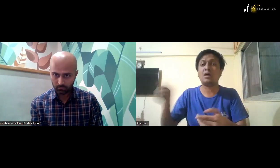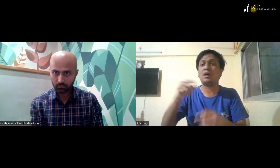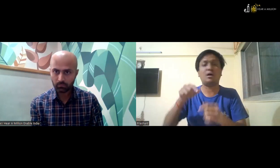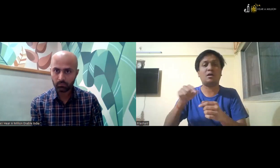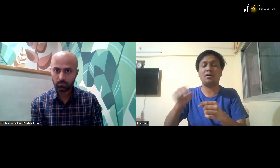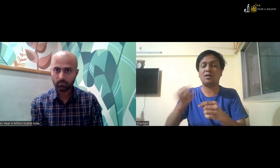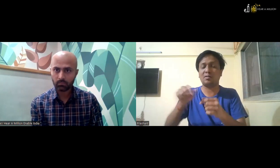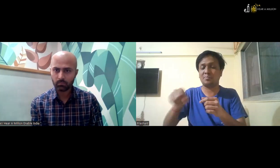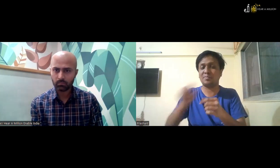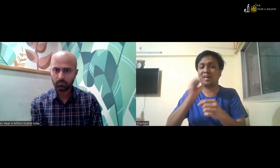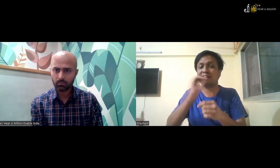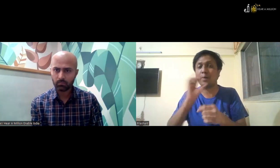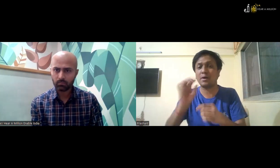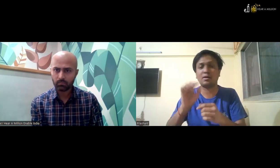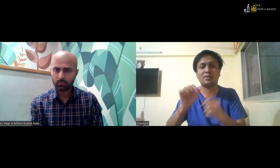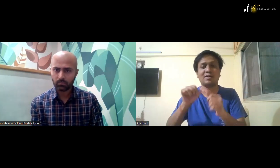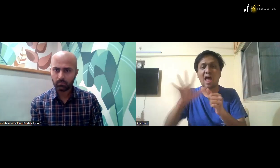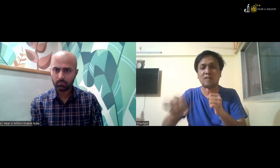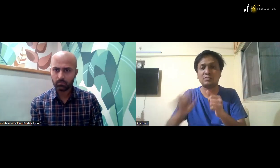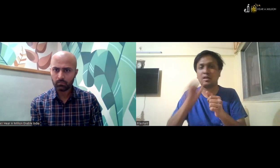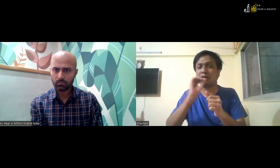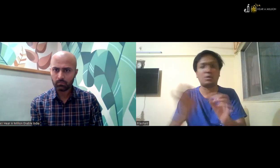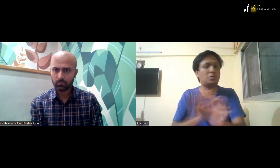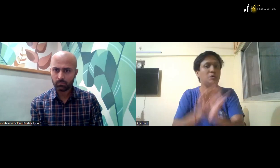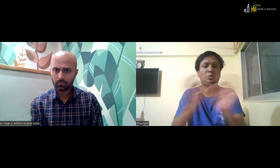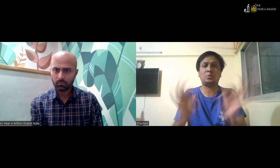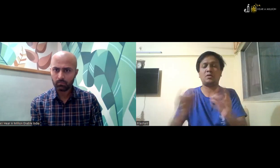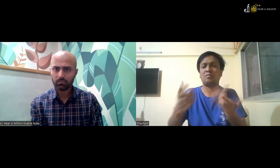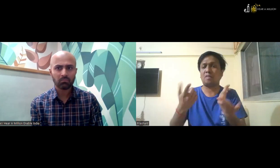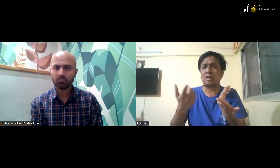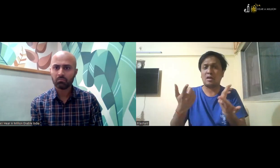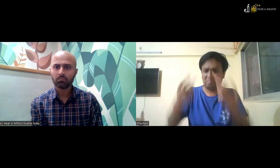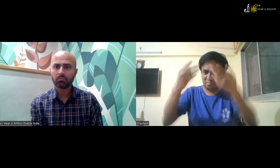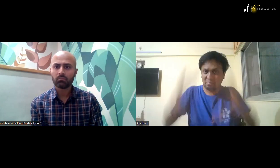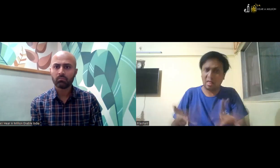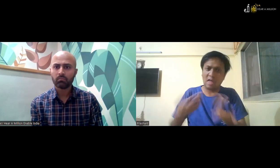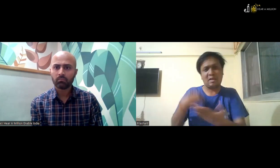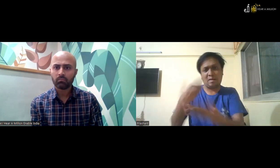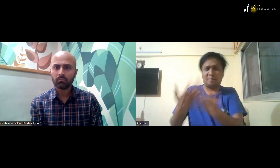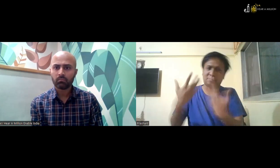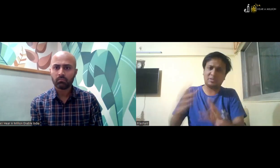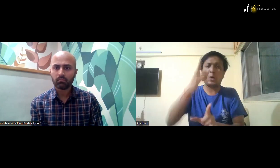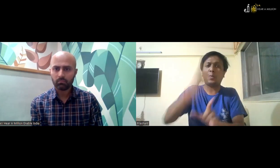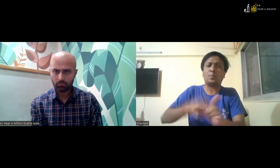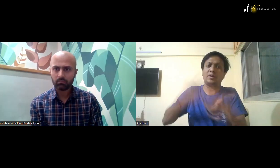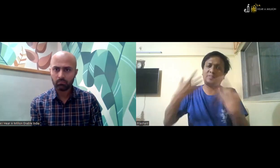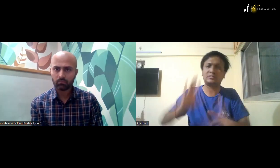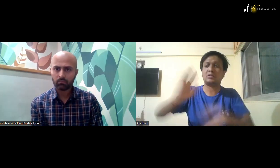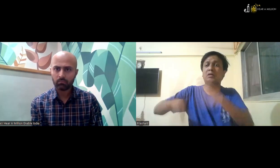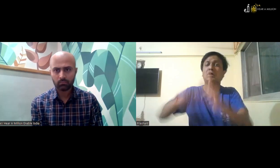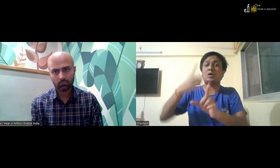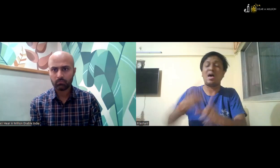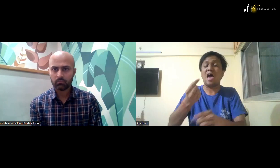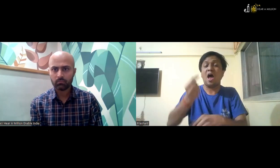have the disability, whether they are being provided with the insurance, they are not provided the accessibility. They